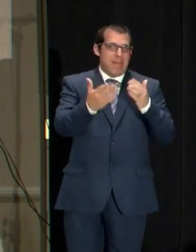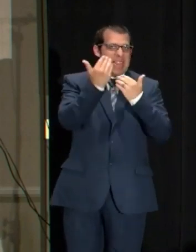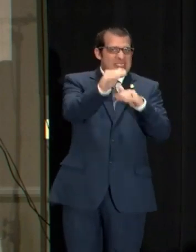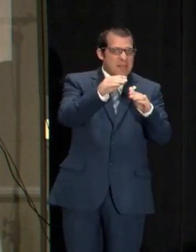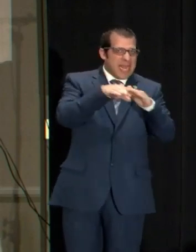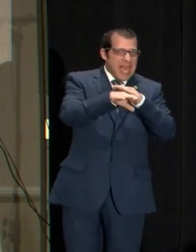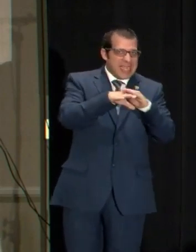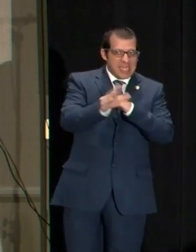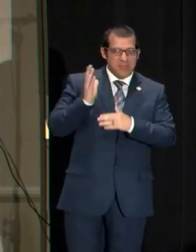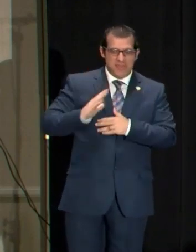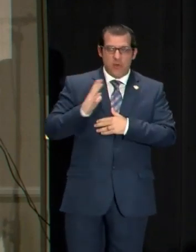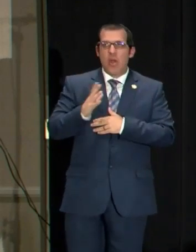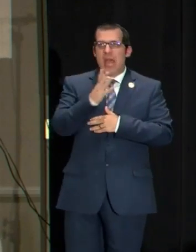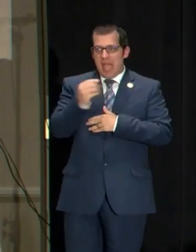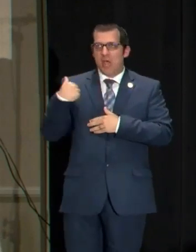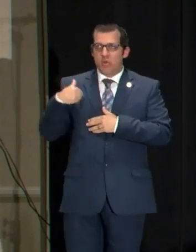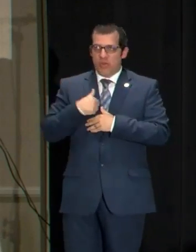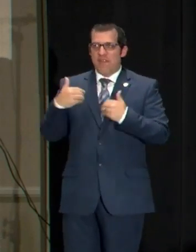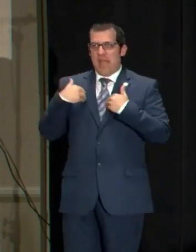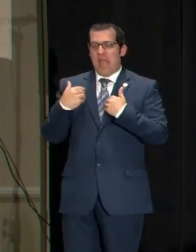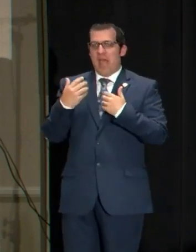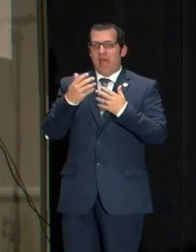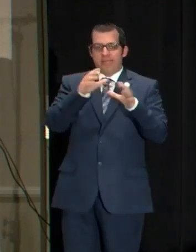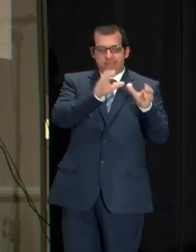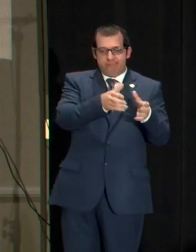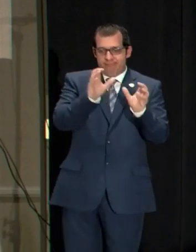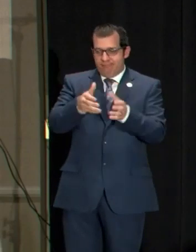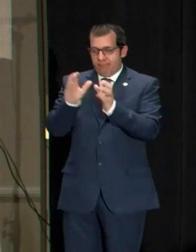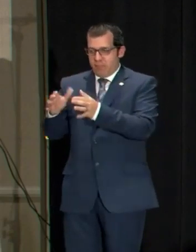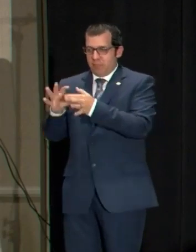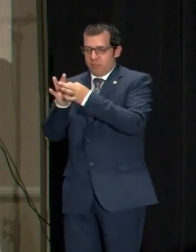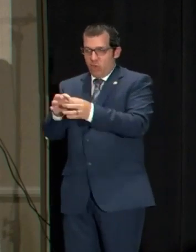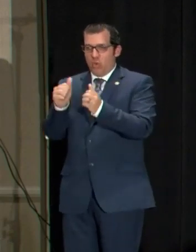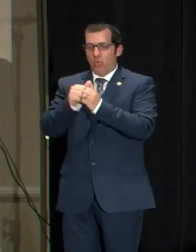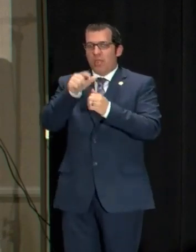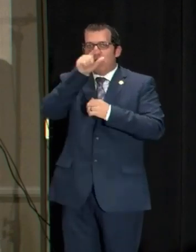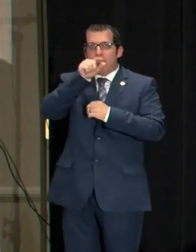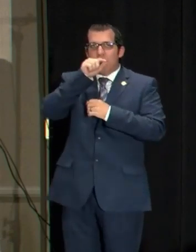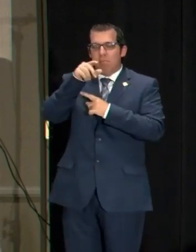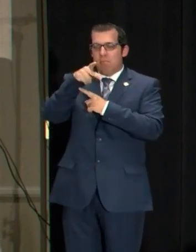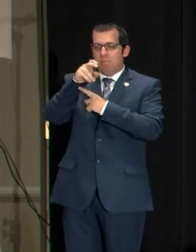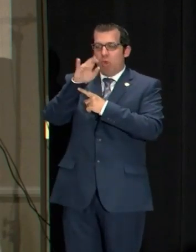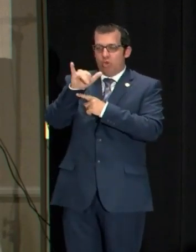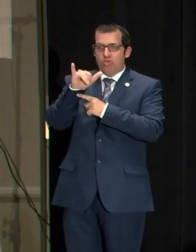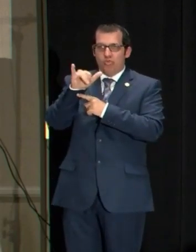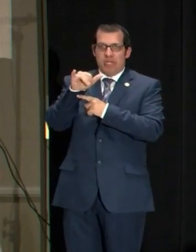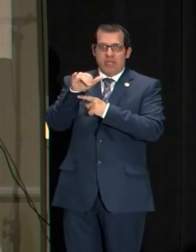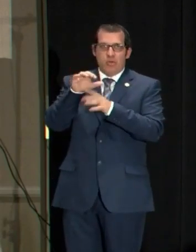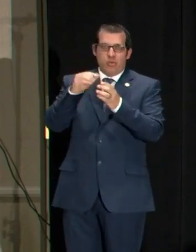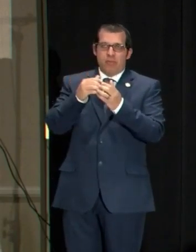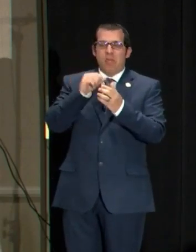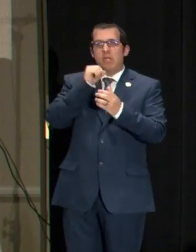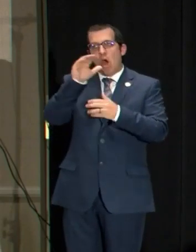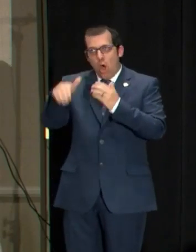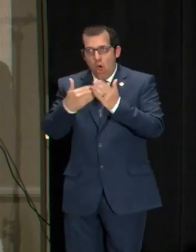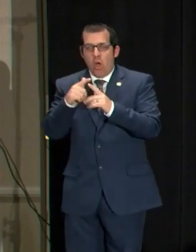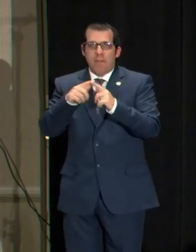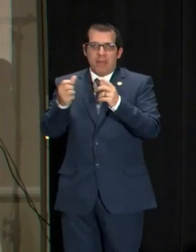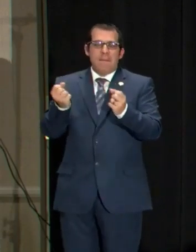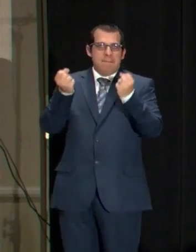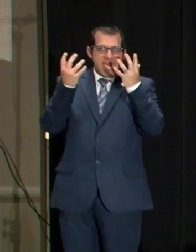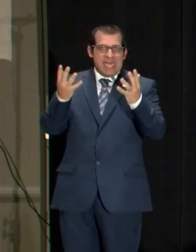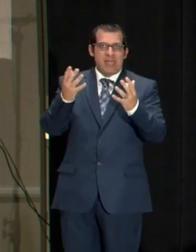limited access. And then we've also had a number of clusters associated with the poultry industry, and we know that not all, of course, but